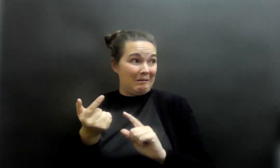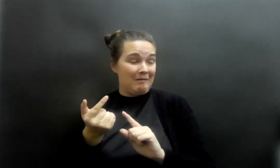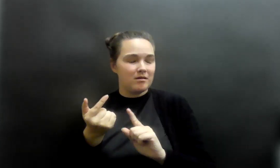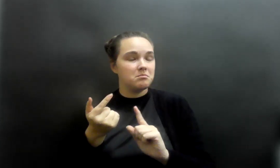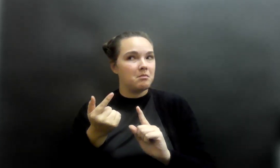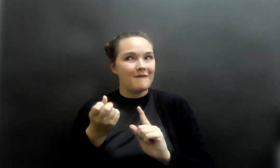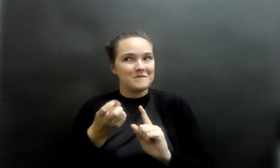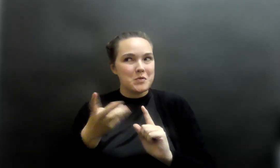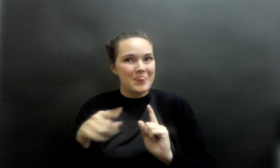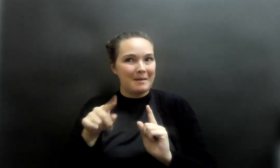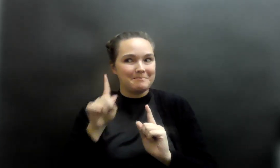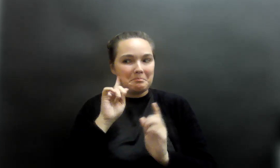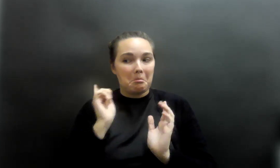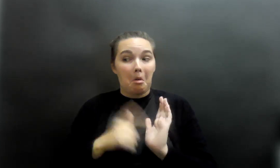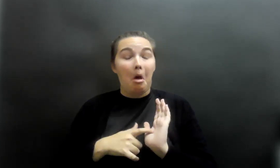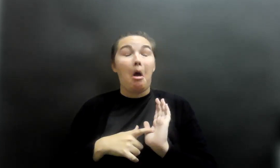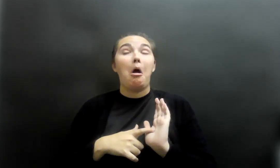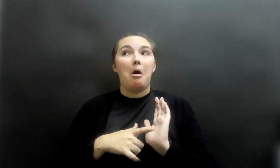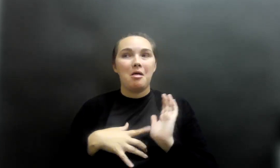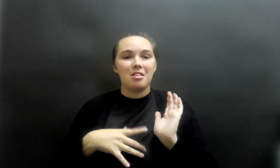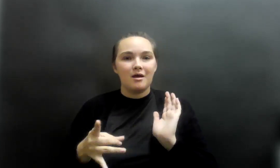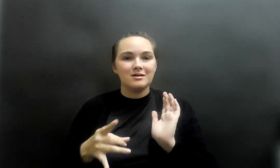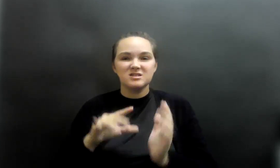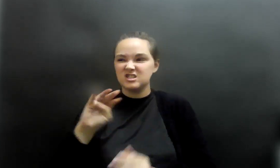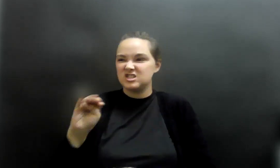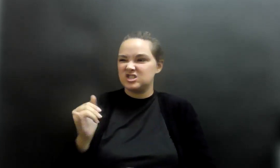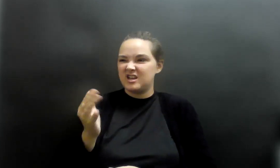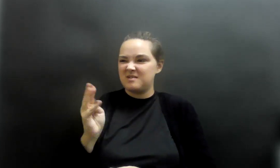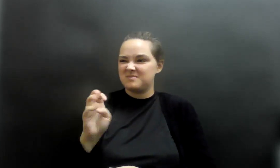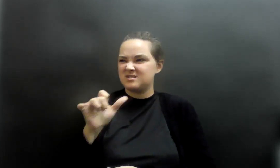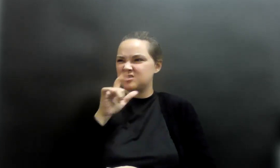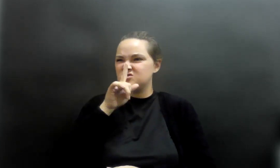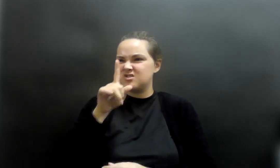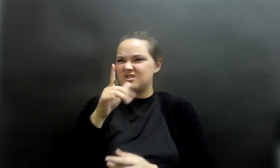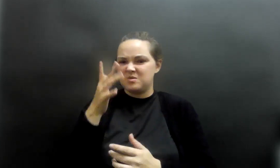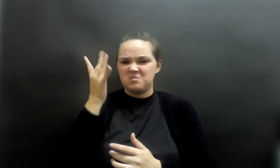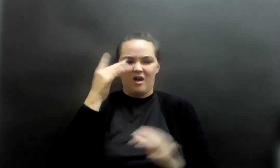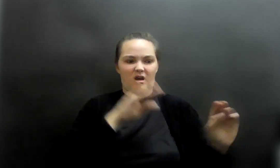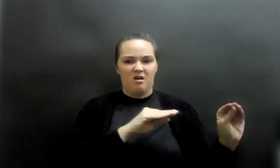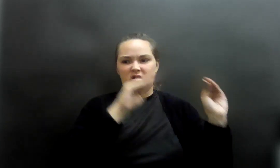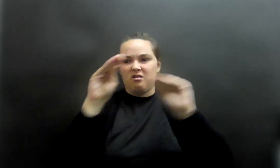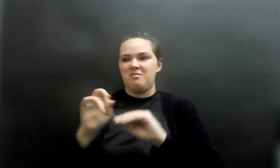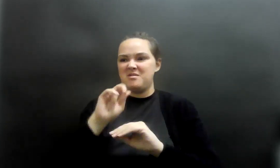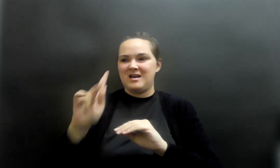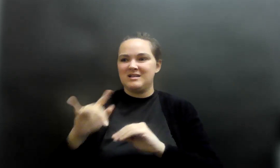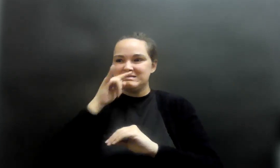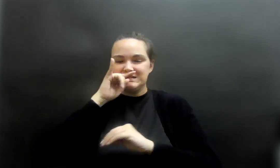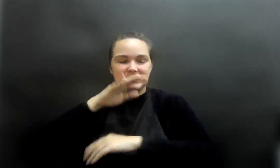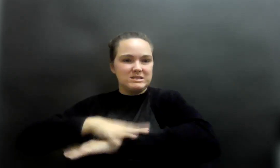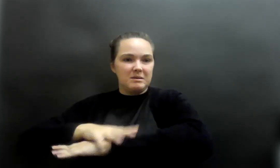they liked it. James wasn't sure how he'd ended up back at the kids' table. He just felt needed